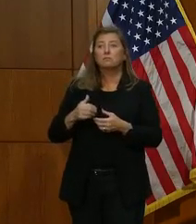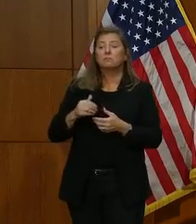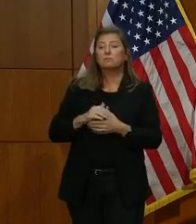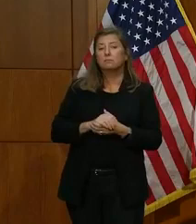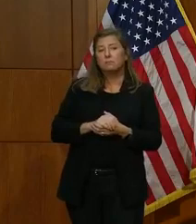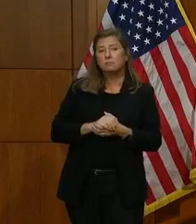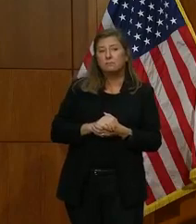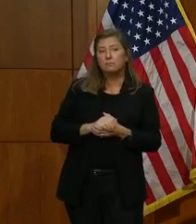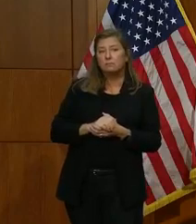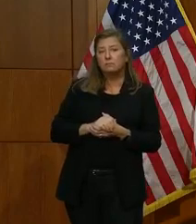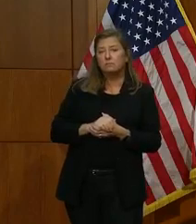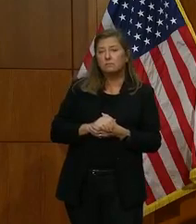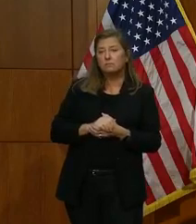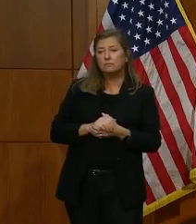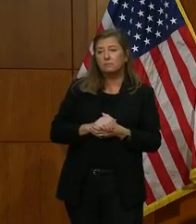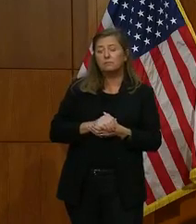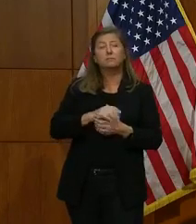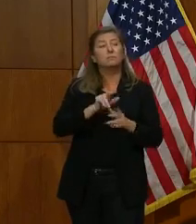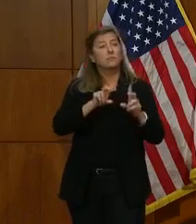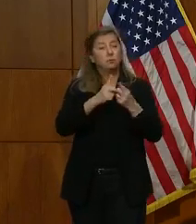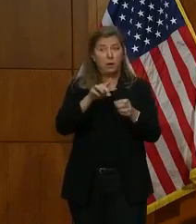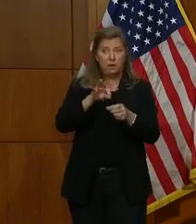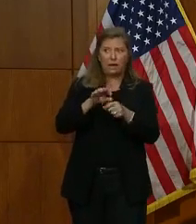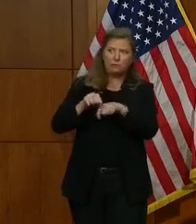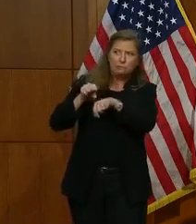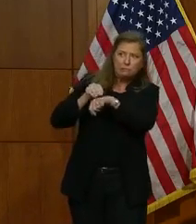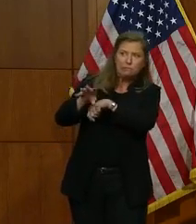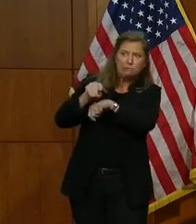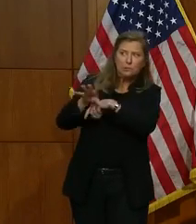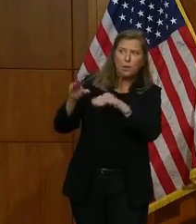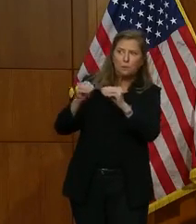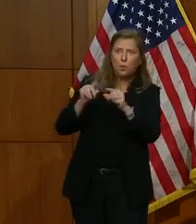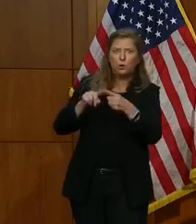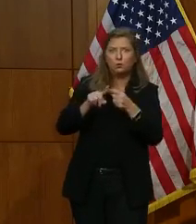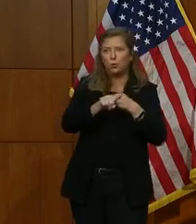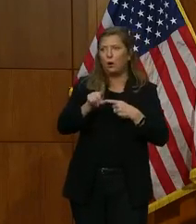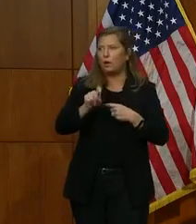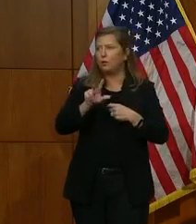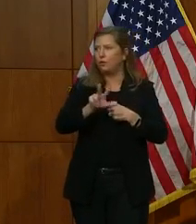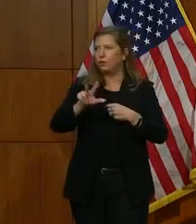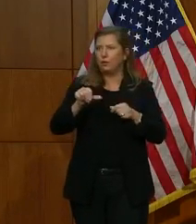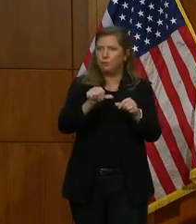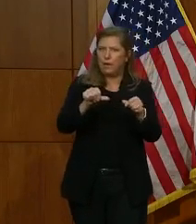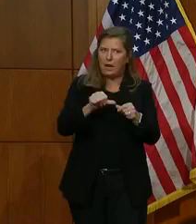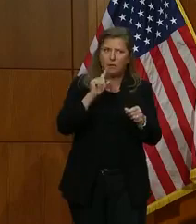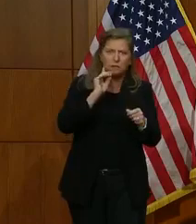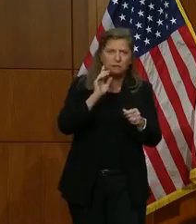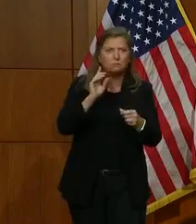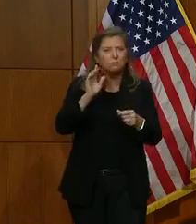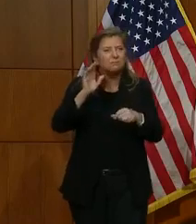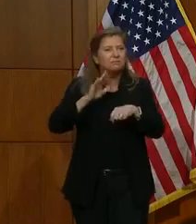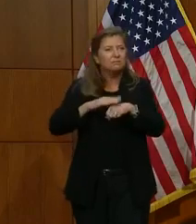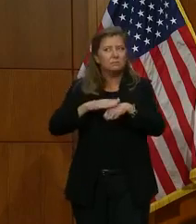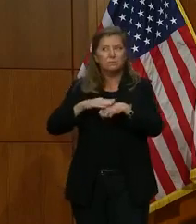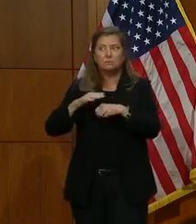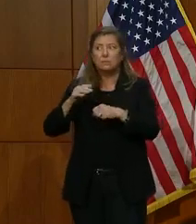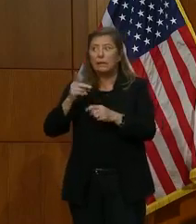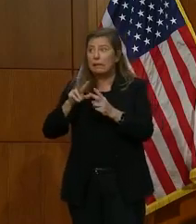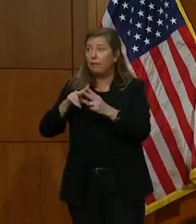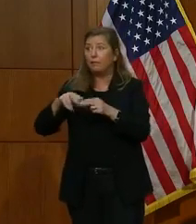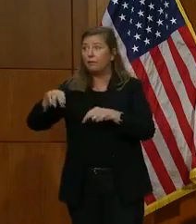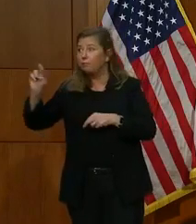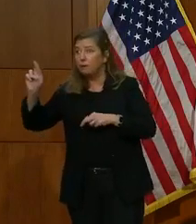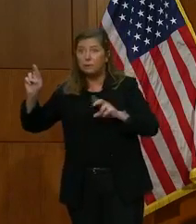department has had to be given out to Virginia's 133 localities about people from either party trying to get